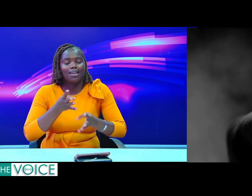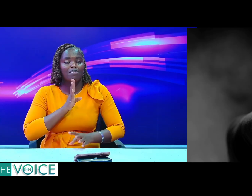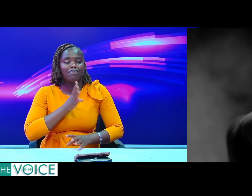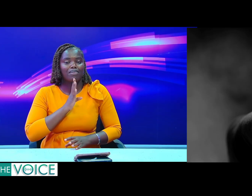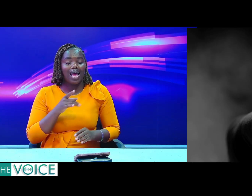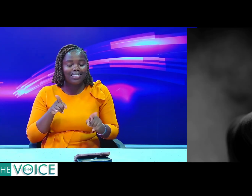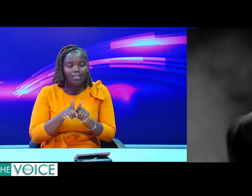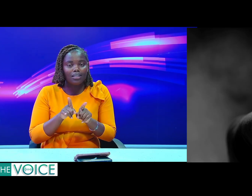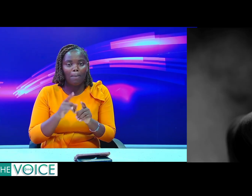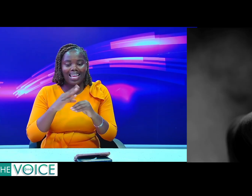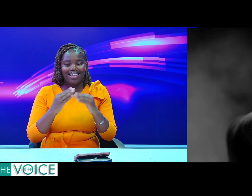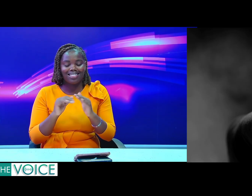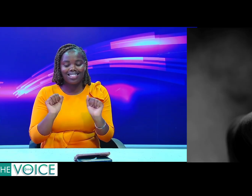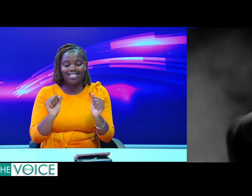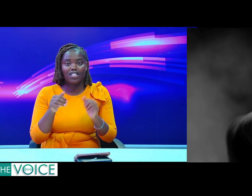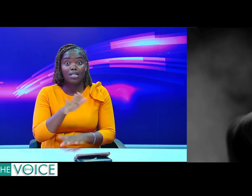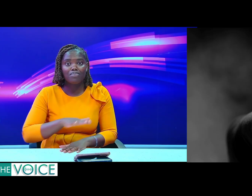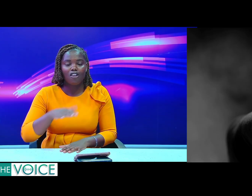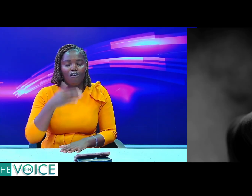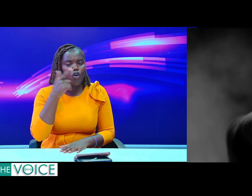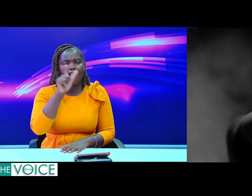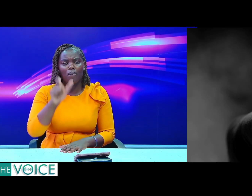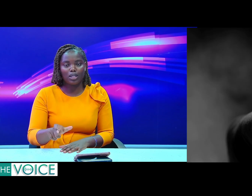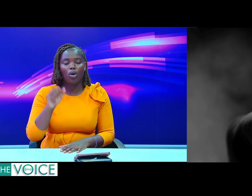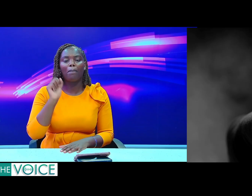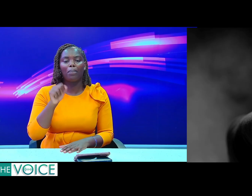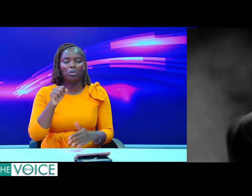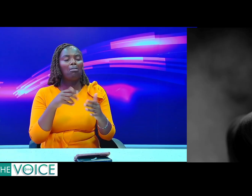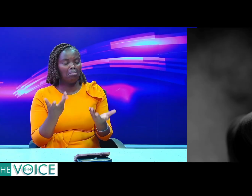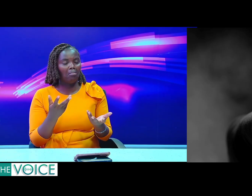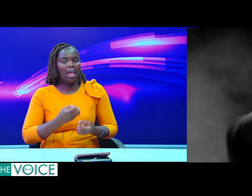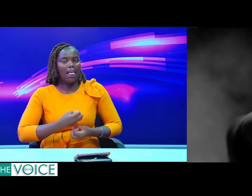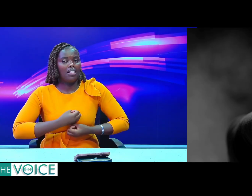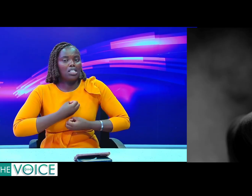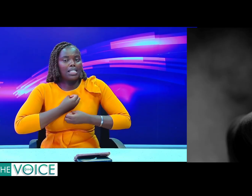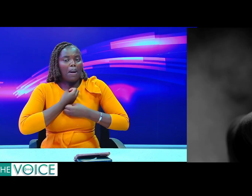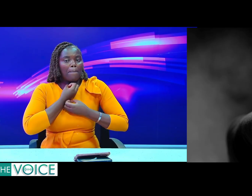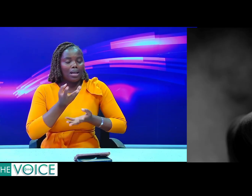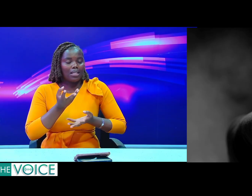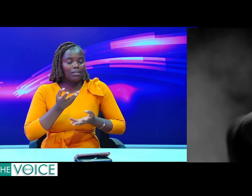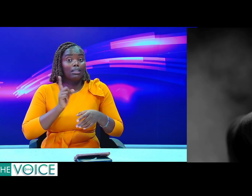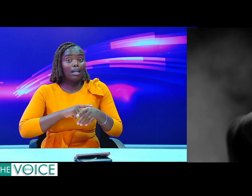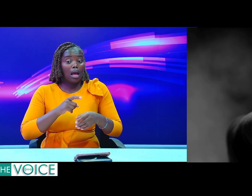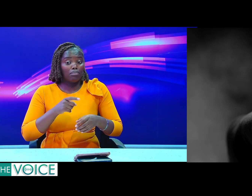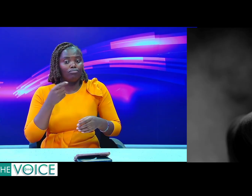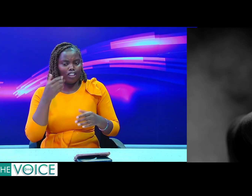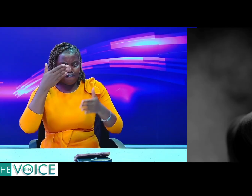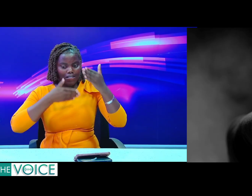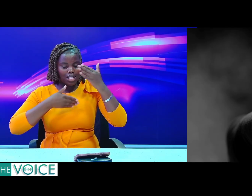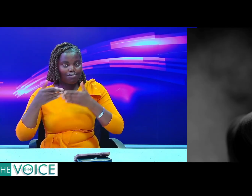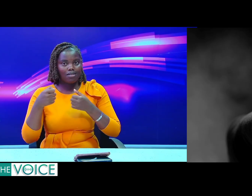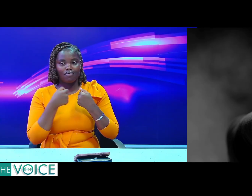being told, and they can be able to express themselves in order to create a safe environment and conducive environment